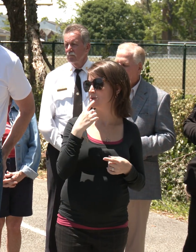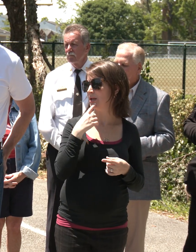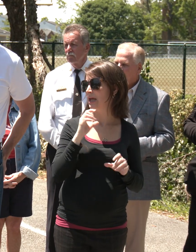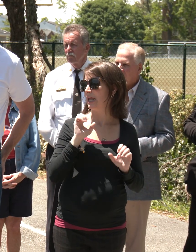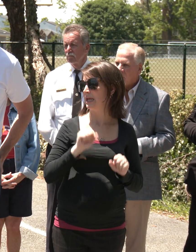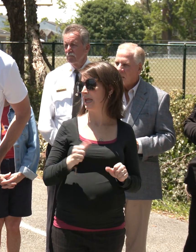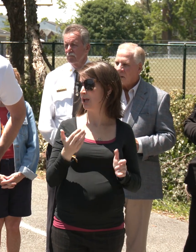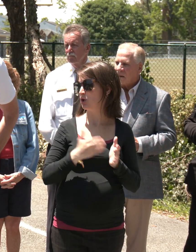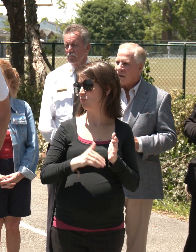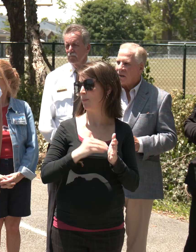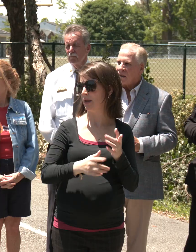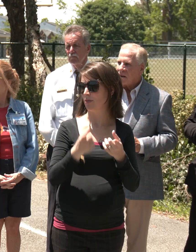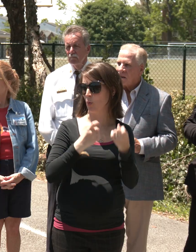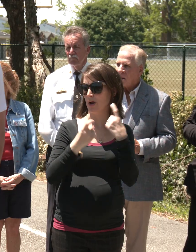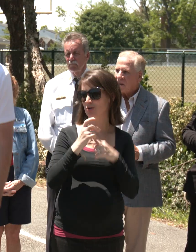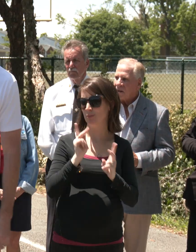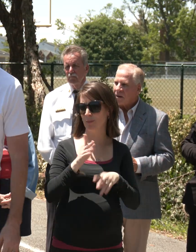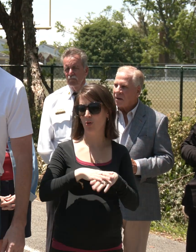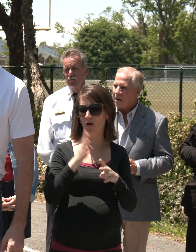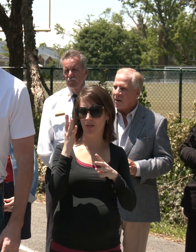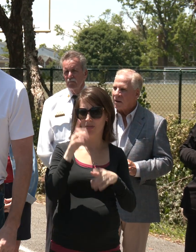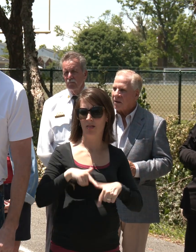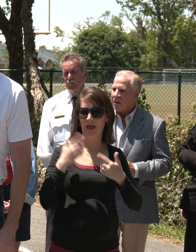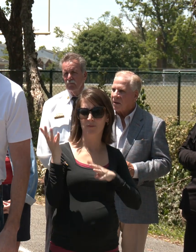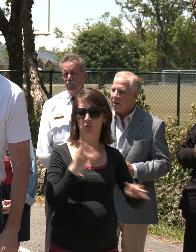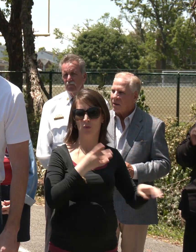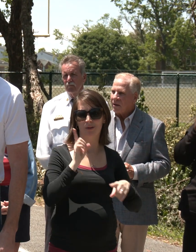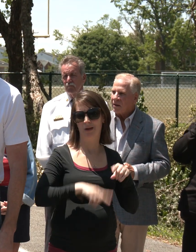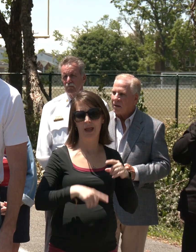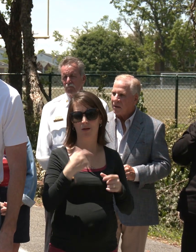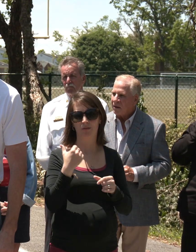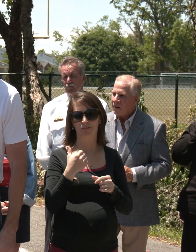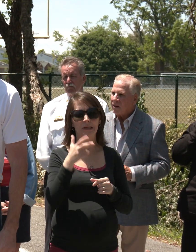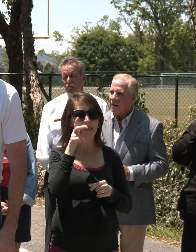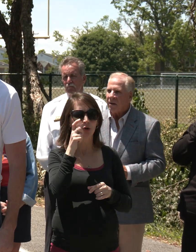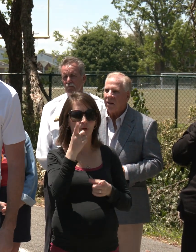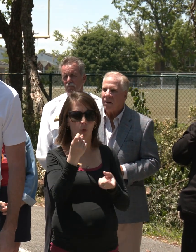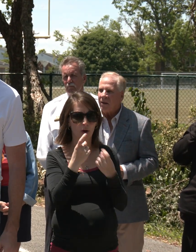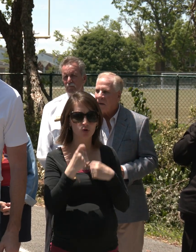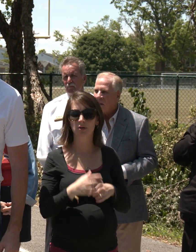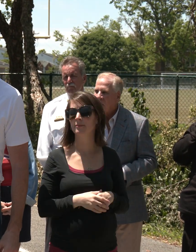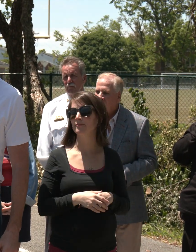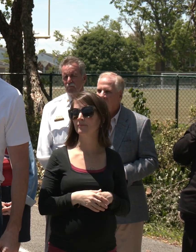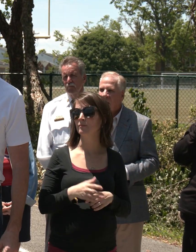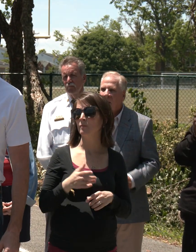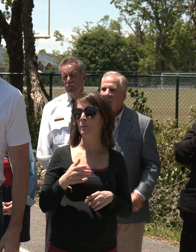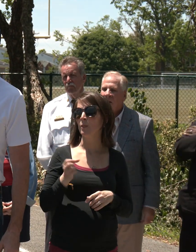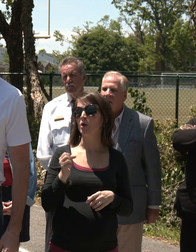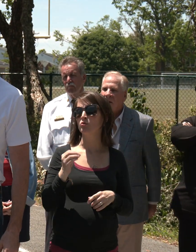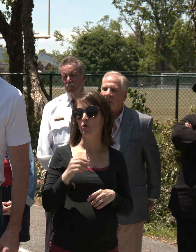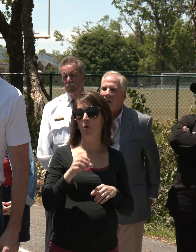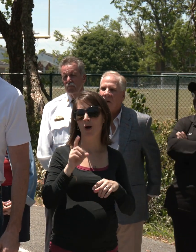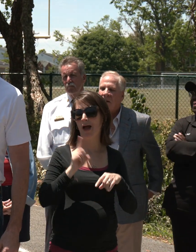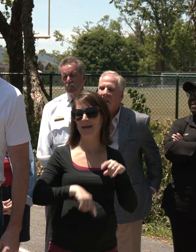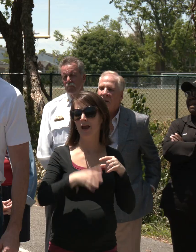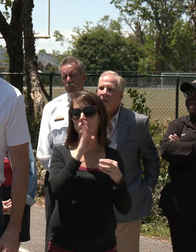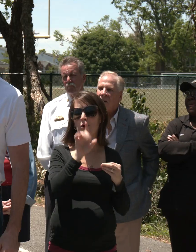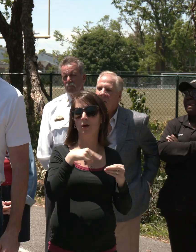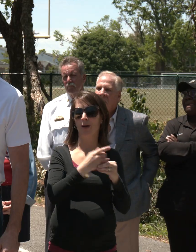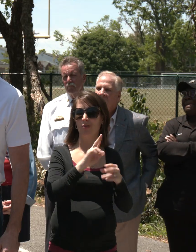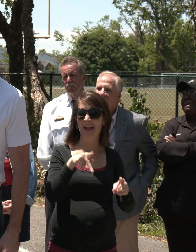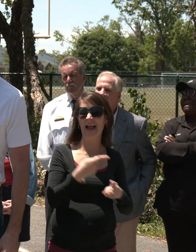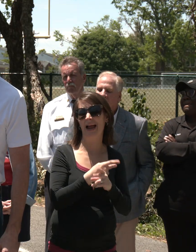asked. People on the live stream can hear those questions. Sure. And Jason, I guess the one other thing to point out, I can't speak to the nature of the storms